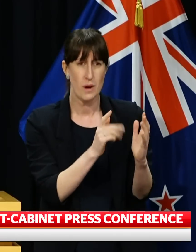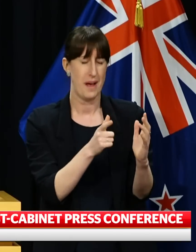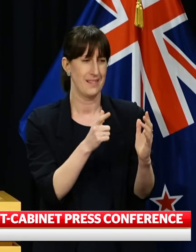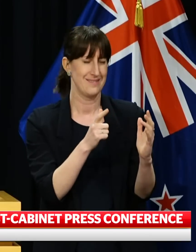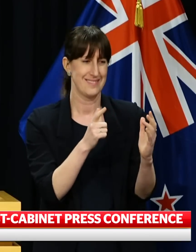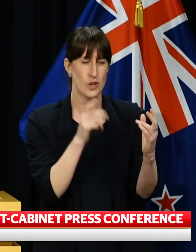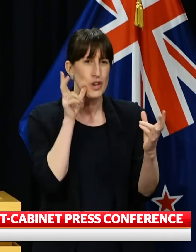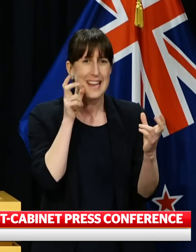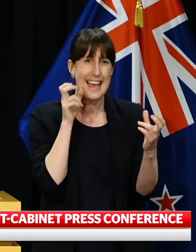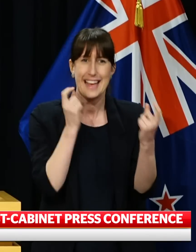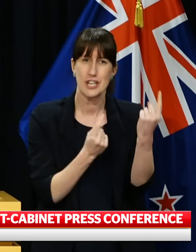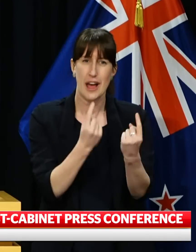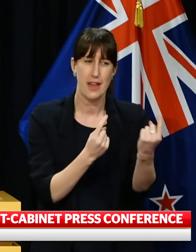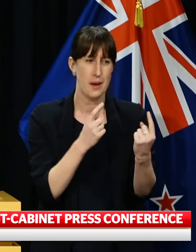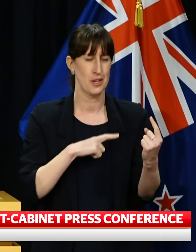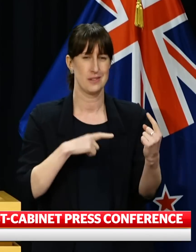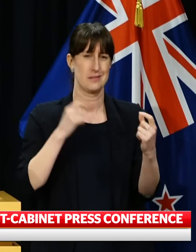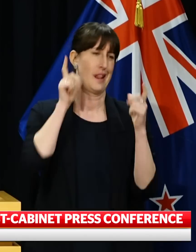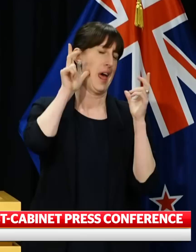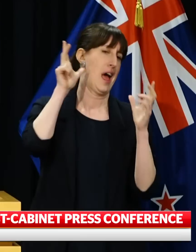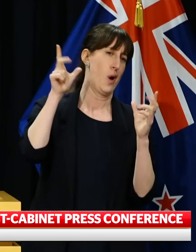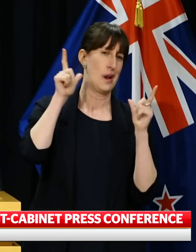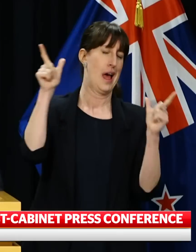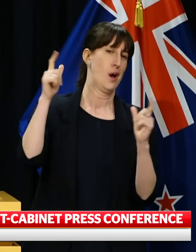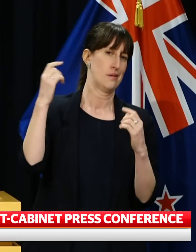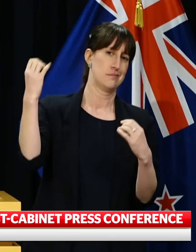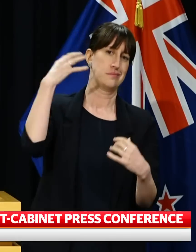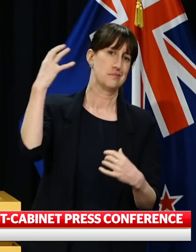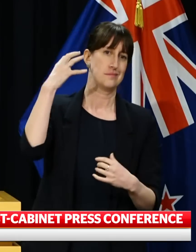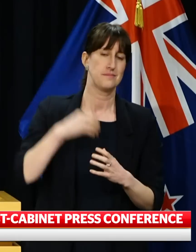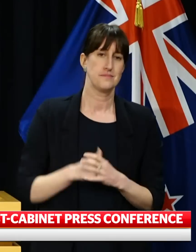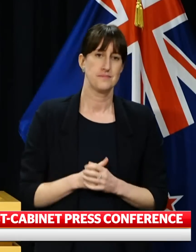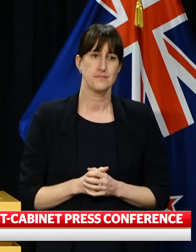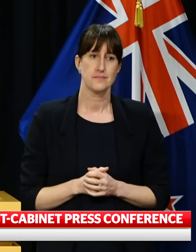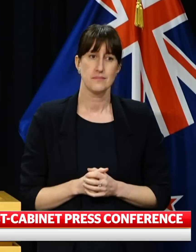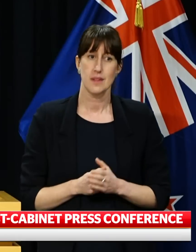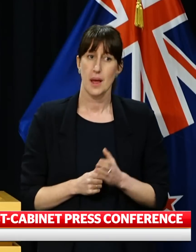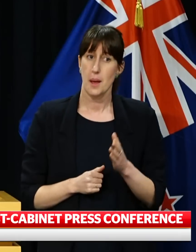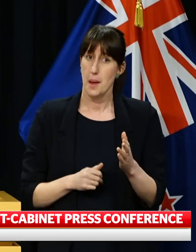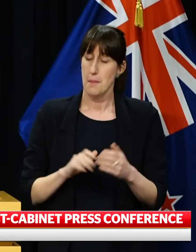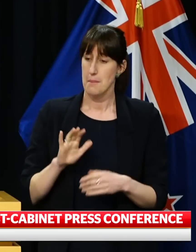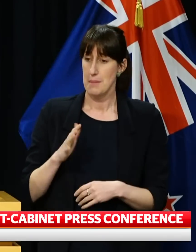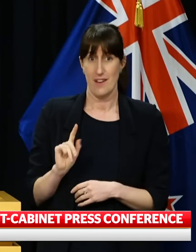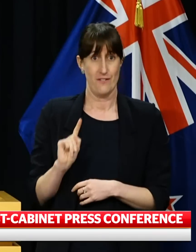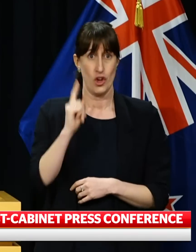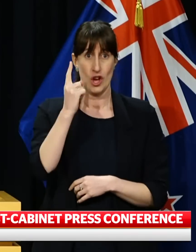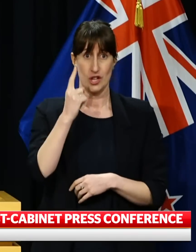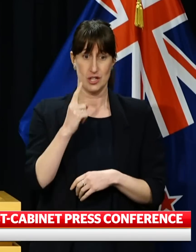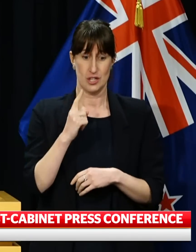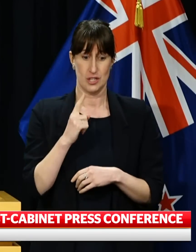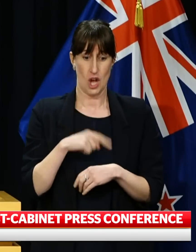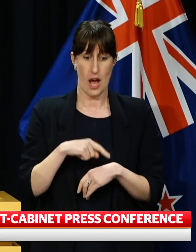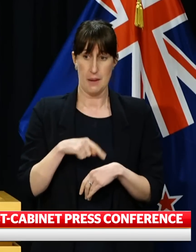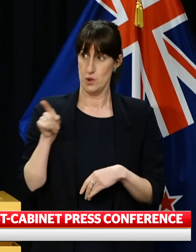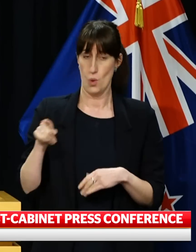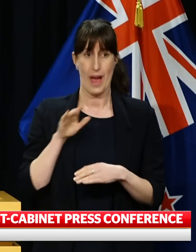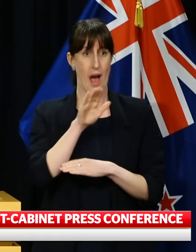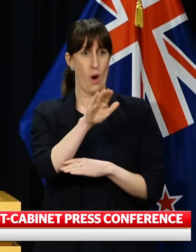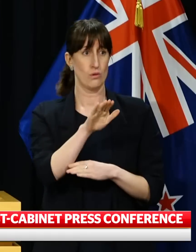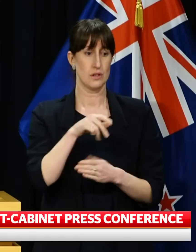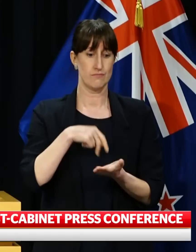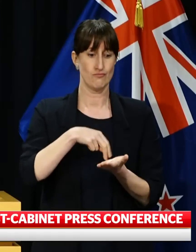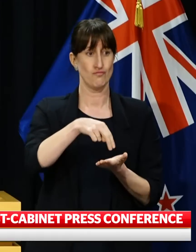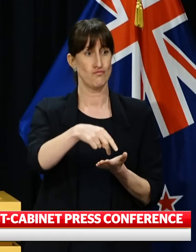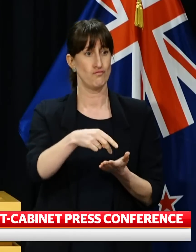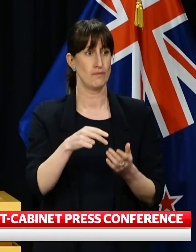guess that was probably one of the first times you've campaigned out in public like that. Were you surprised by that